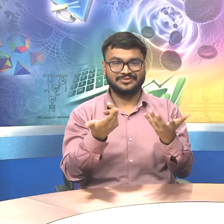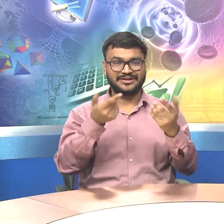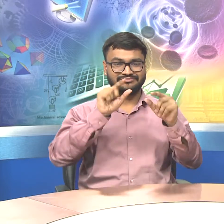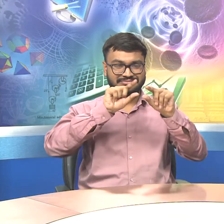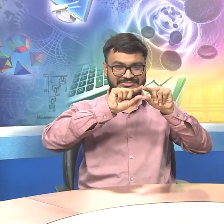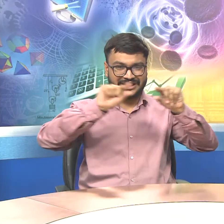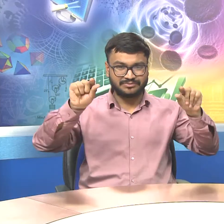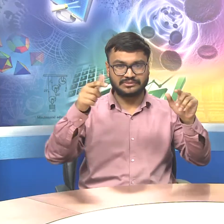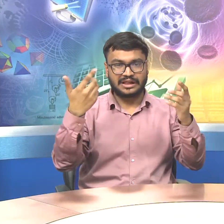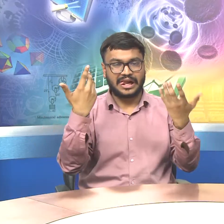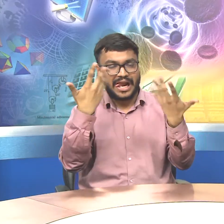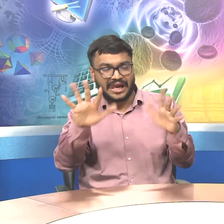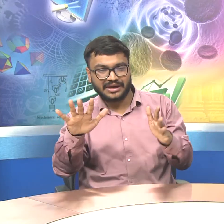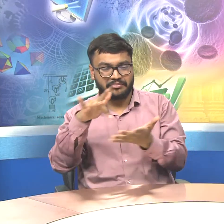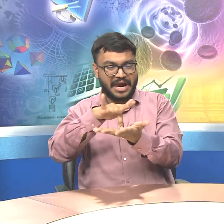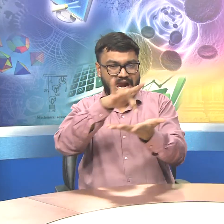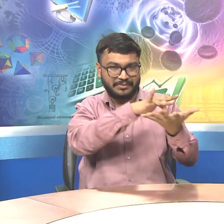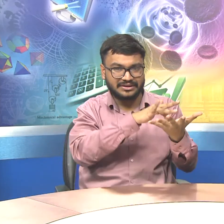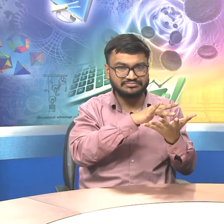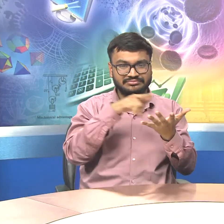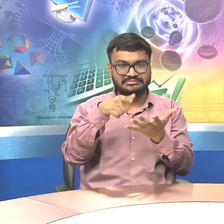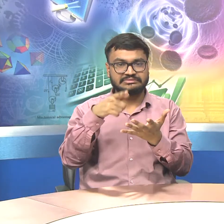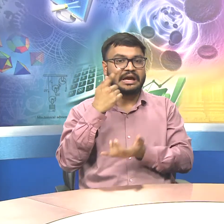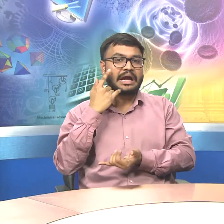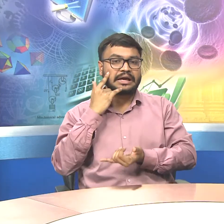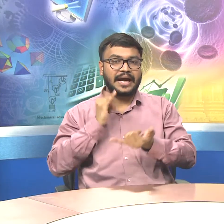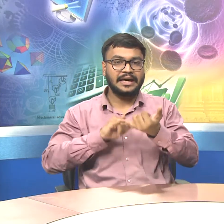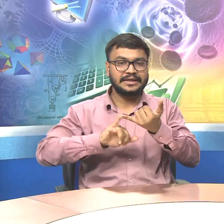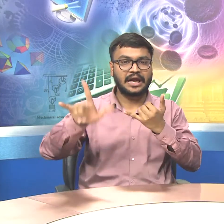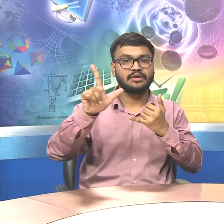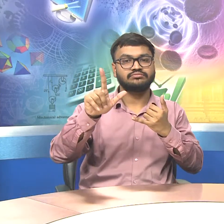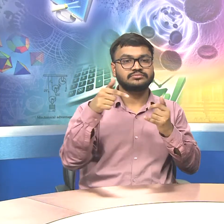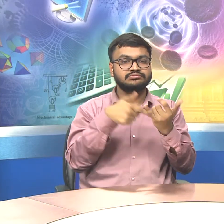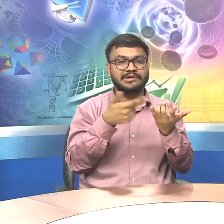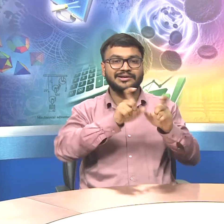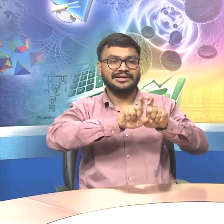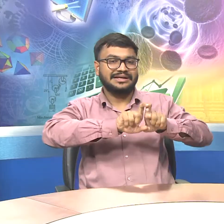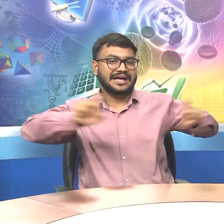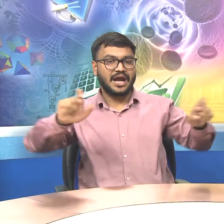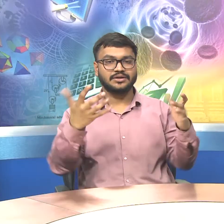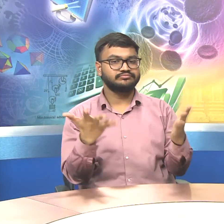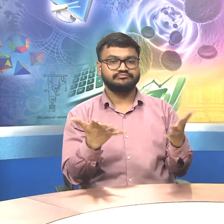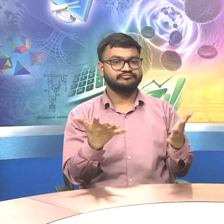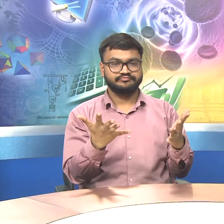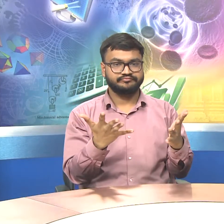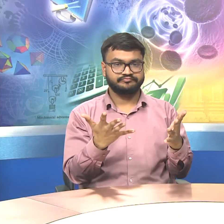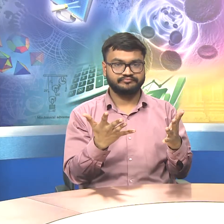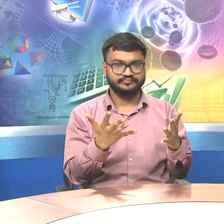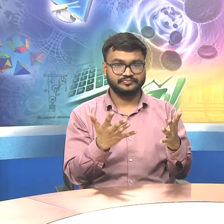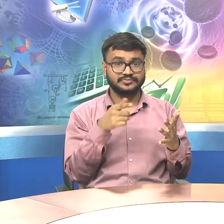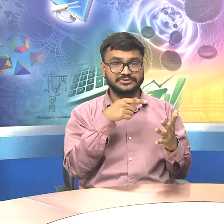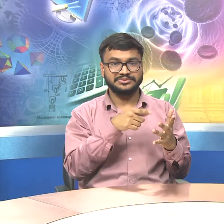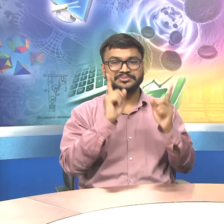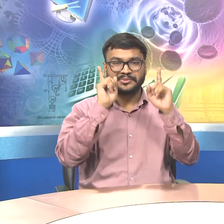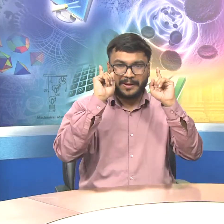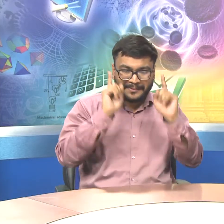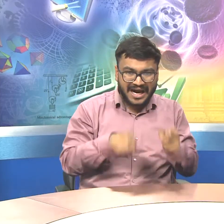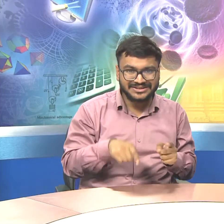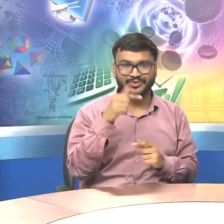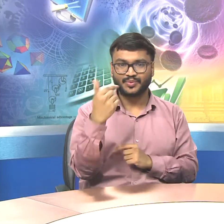if these rules are not followed in ISL, it will be not clear and there will